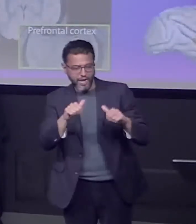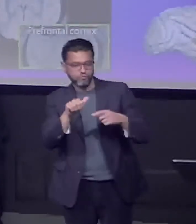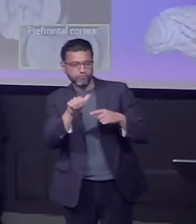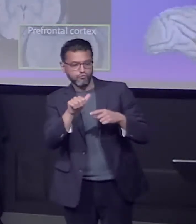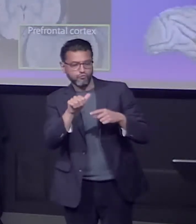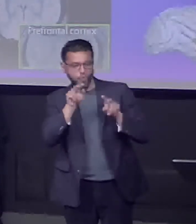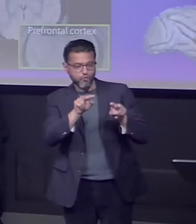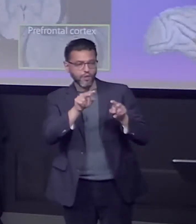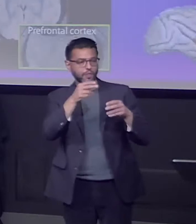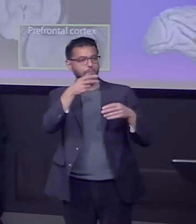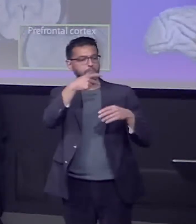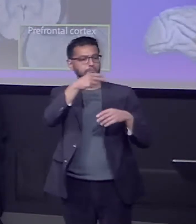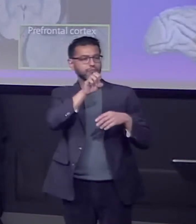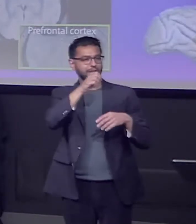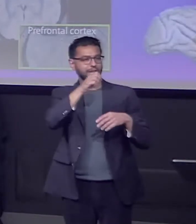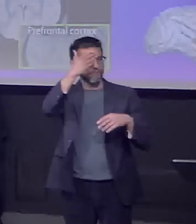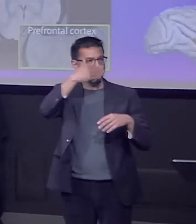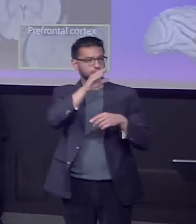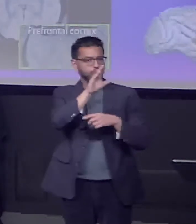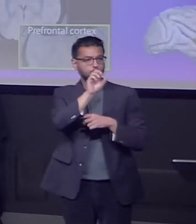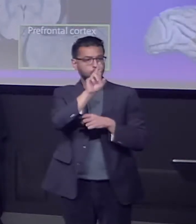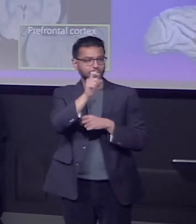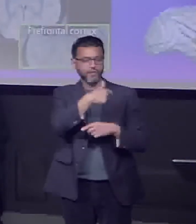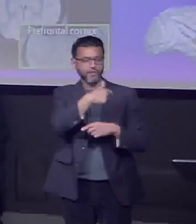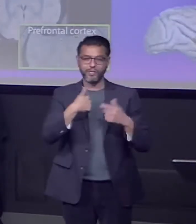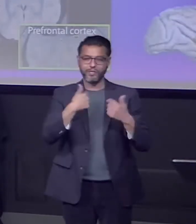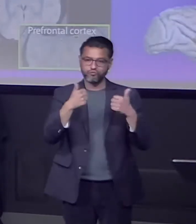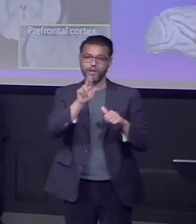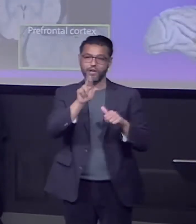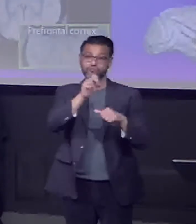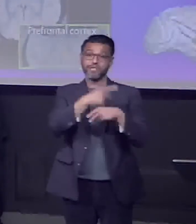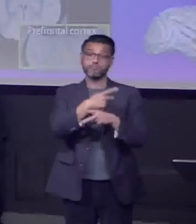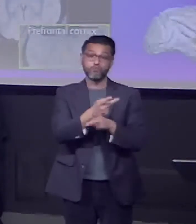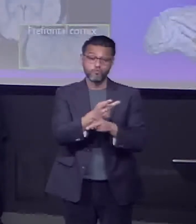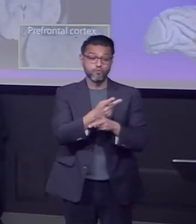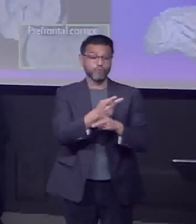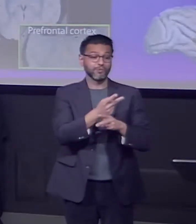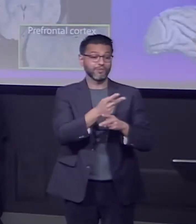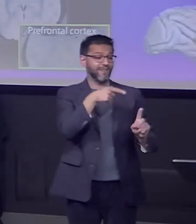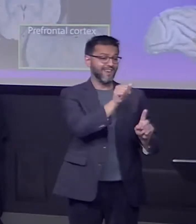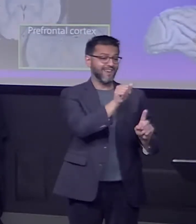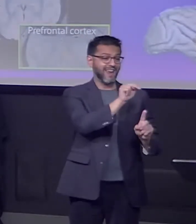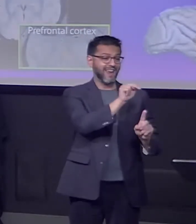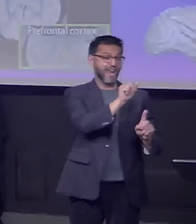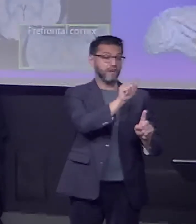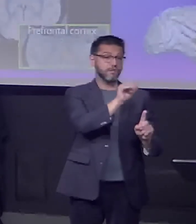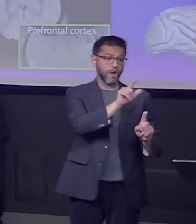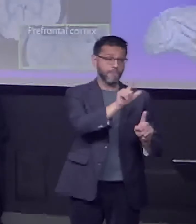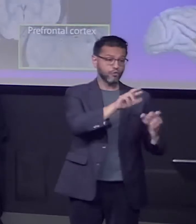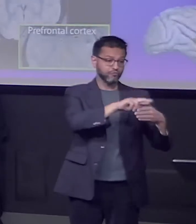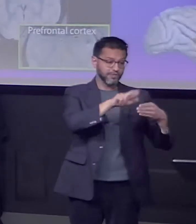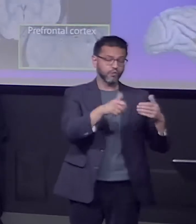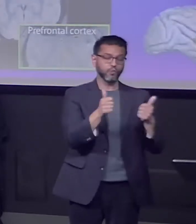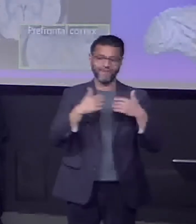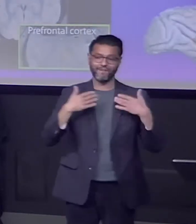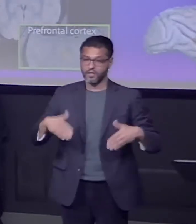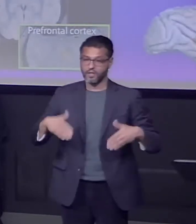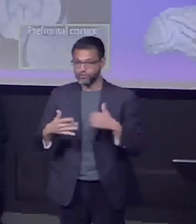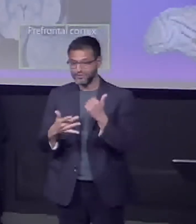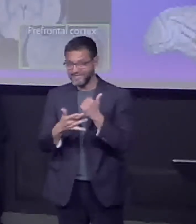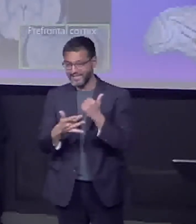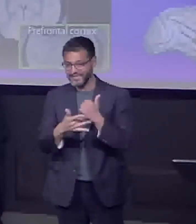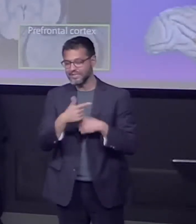basically replicating the anatomical results with physiological techniques. And we found some activity, but we were